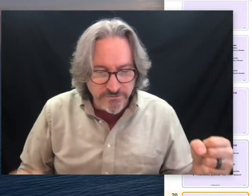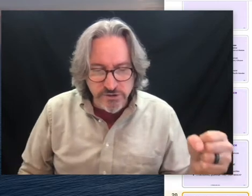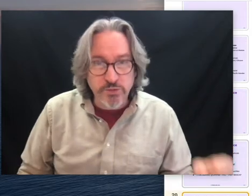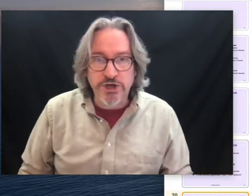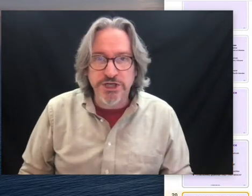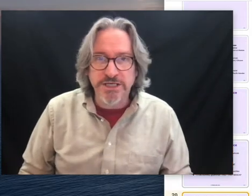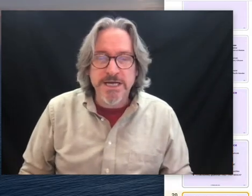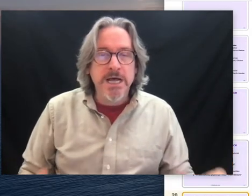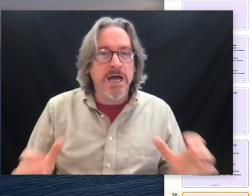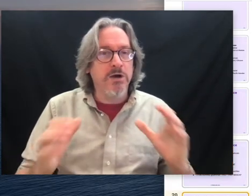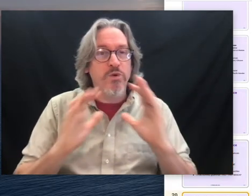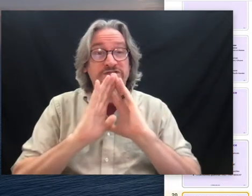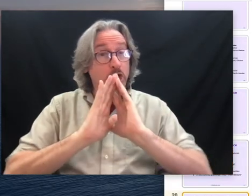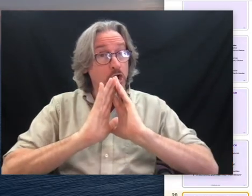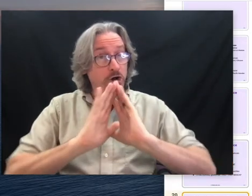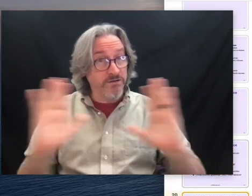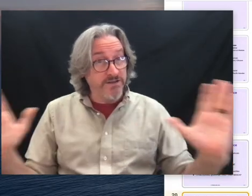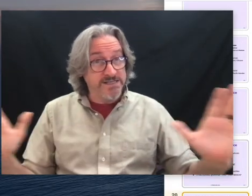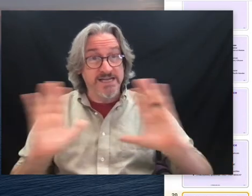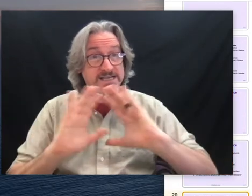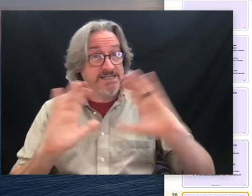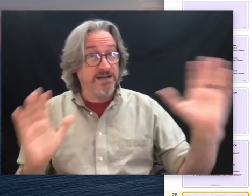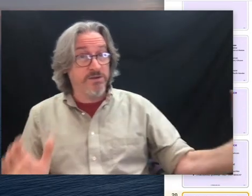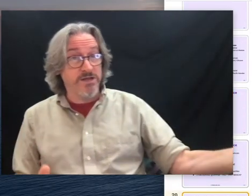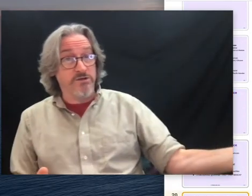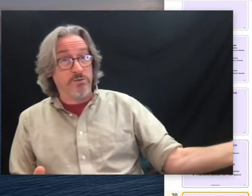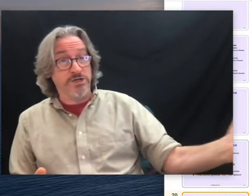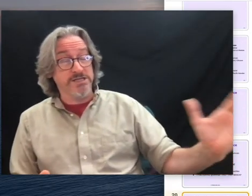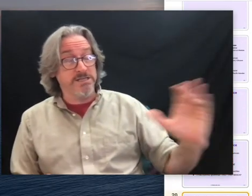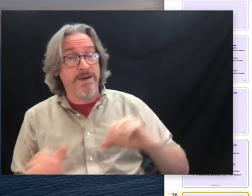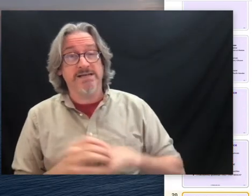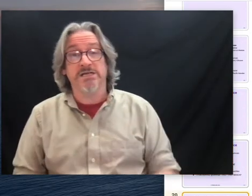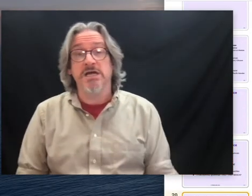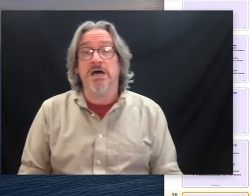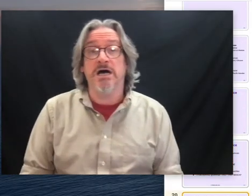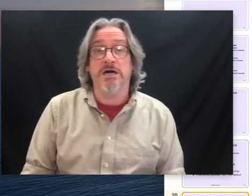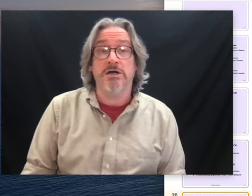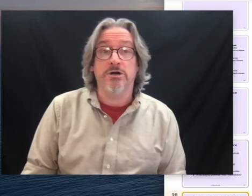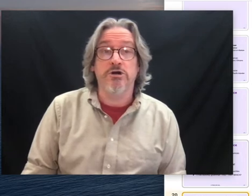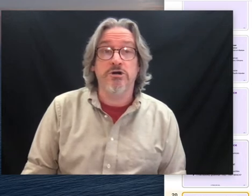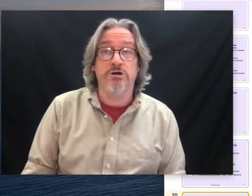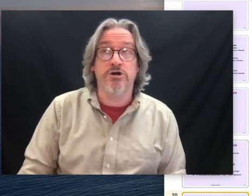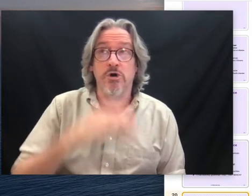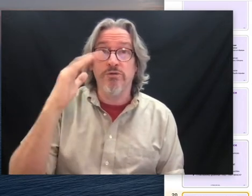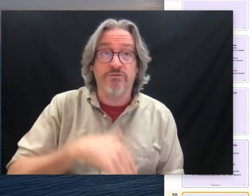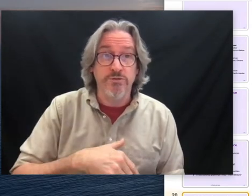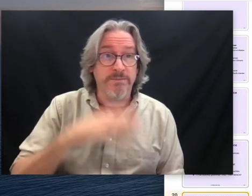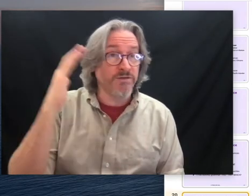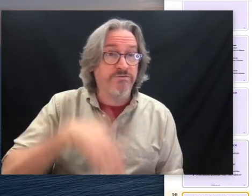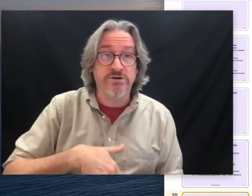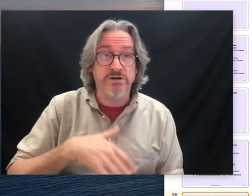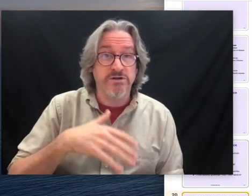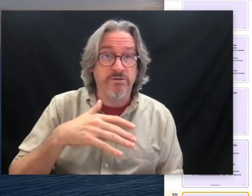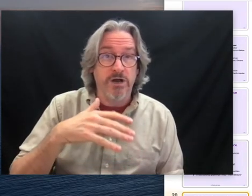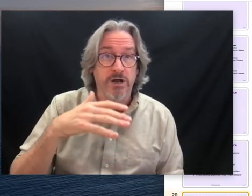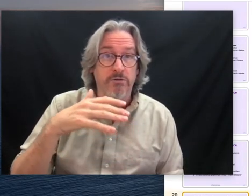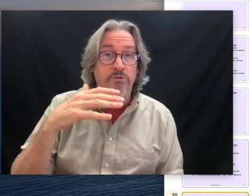worksheet. The first worksheet with all of these, as I said with the other worksheets in the past, go through them in the